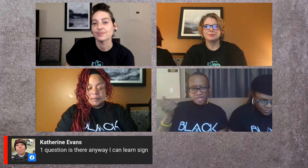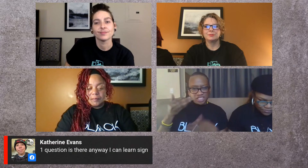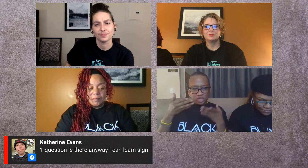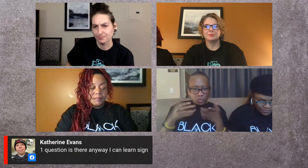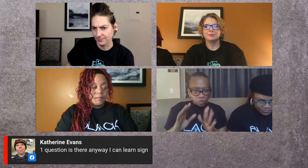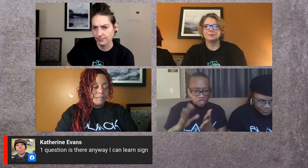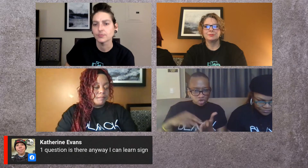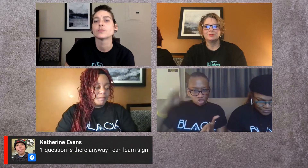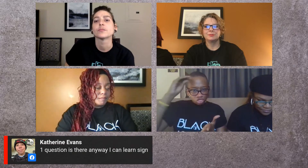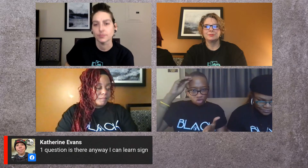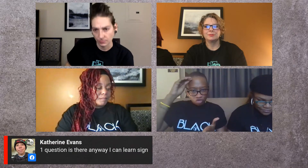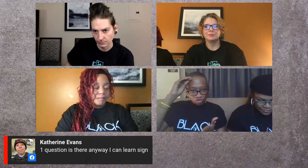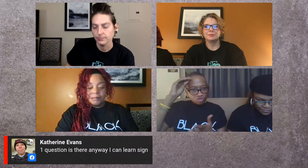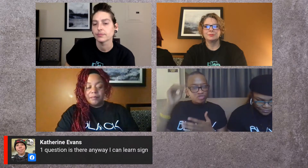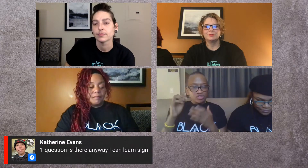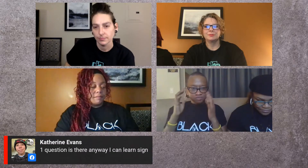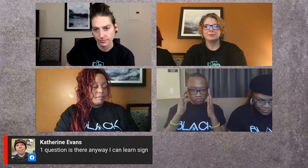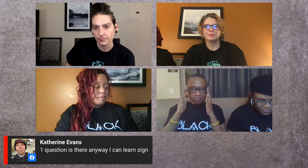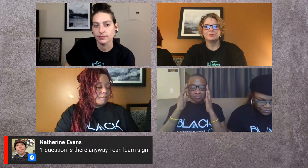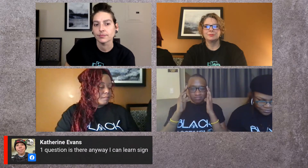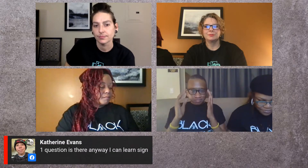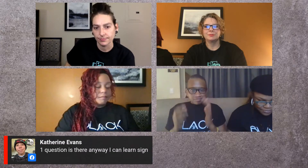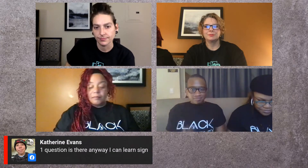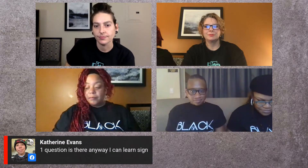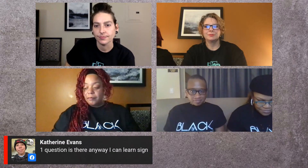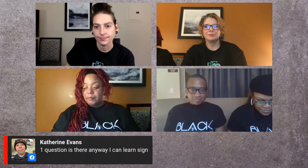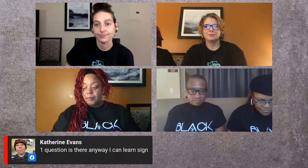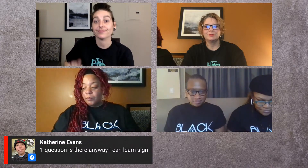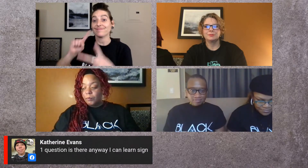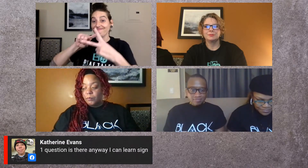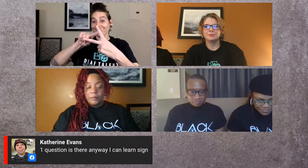And deaf people are the teachers, and that's the best way to learn.